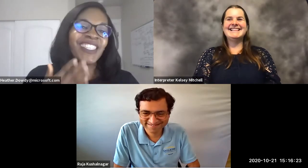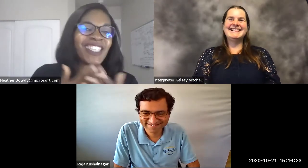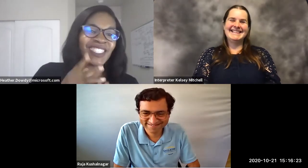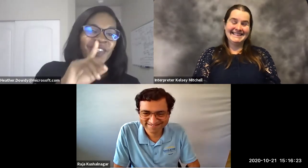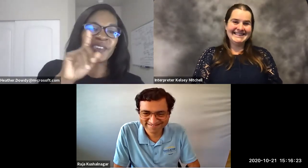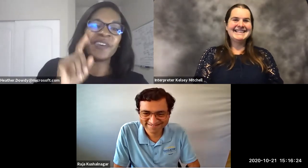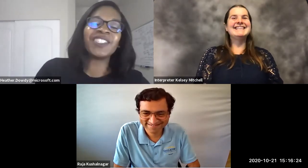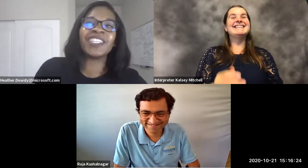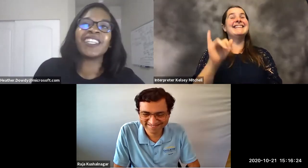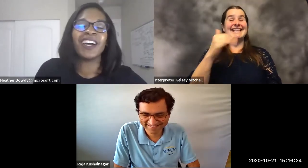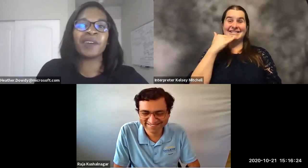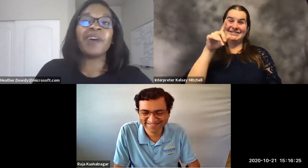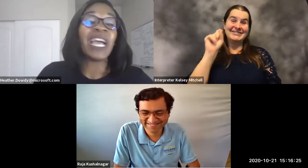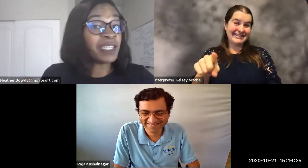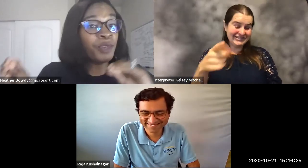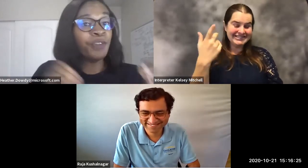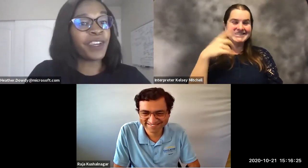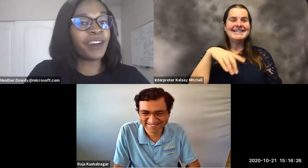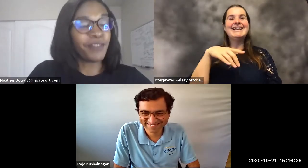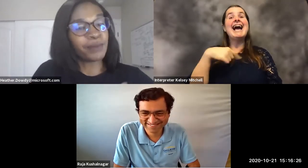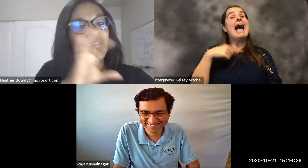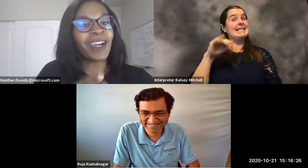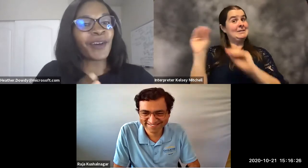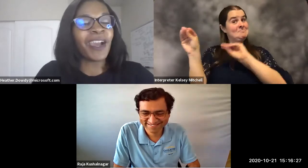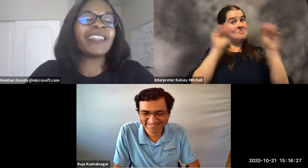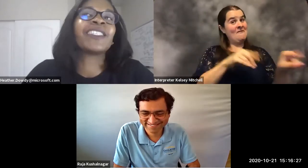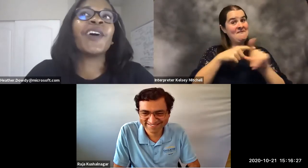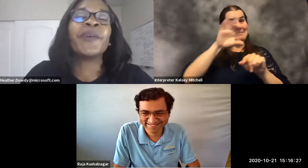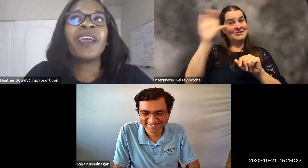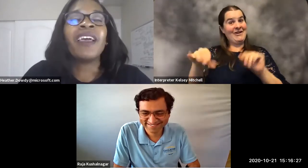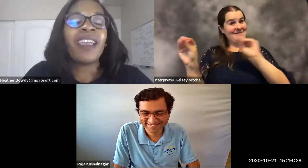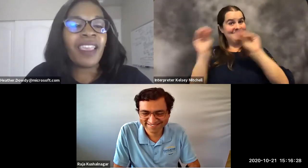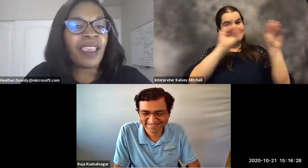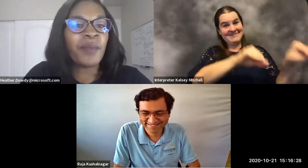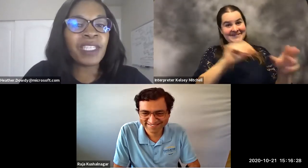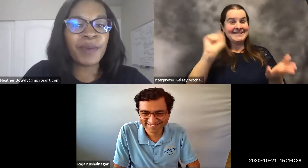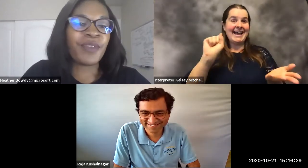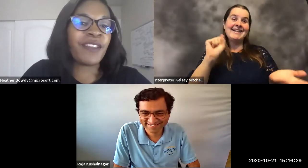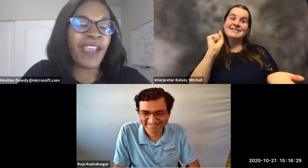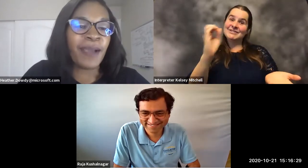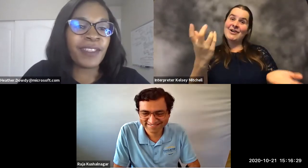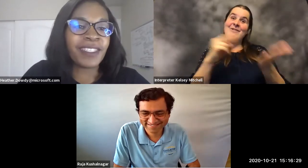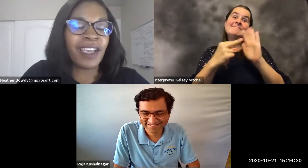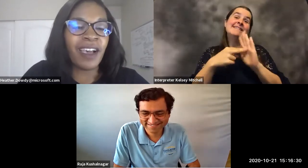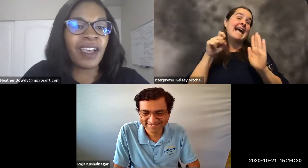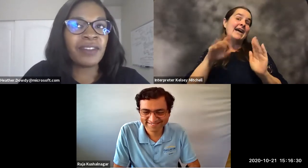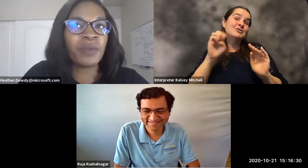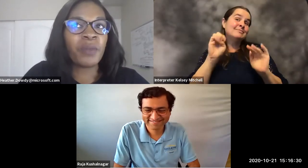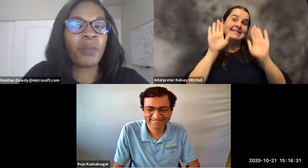Yeah, that's a good question. I did move here from Chicago, right? So it must be pretty